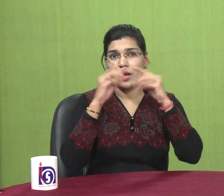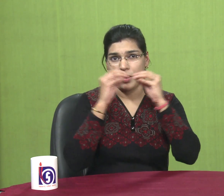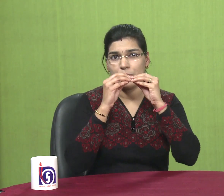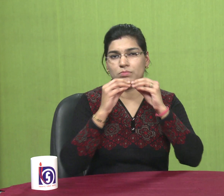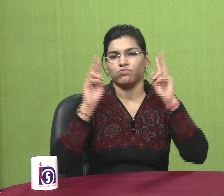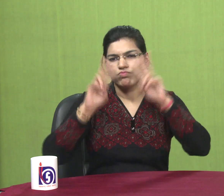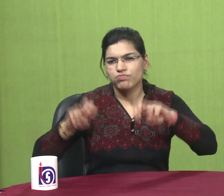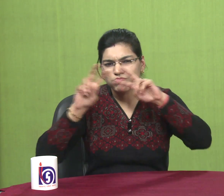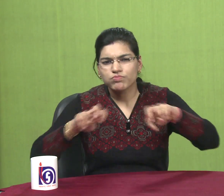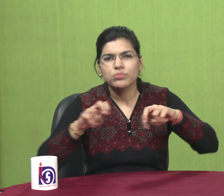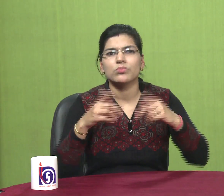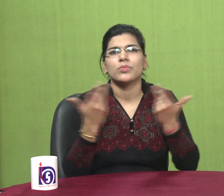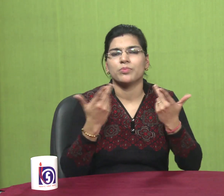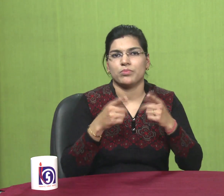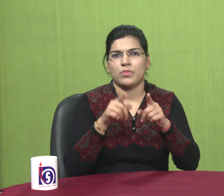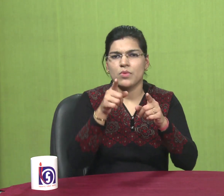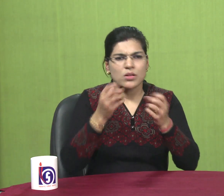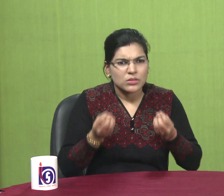What is a web browser?